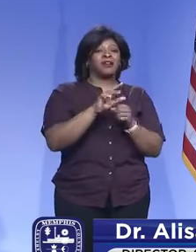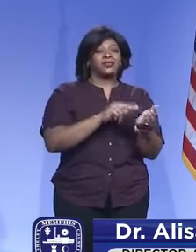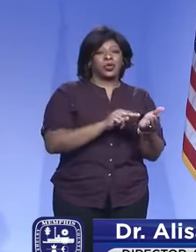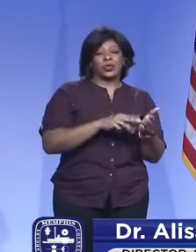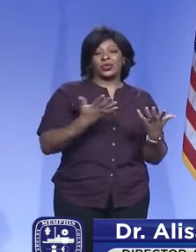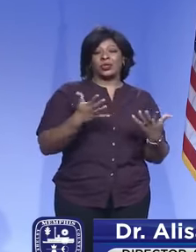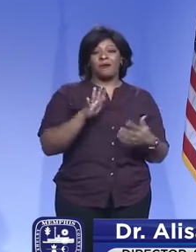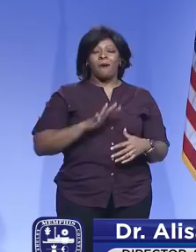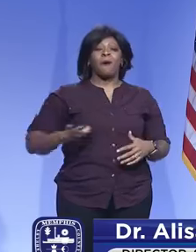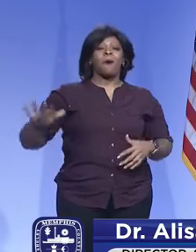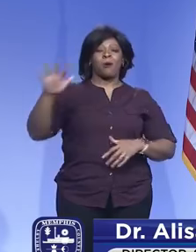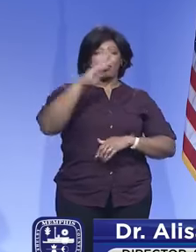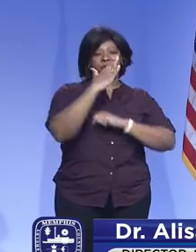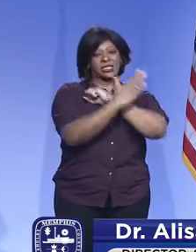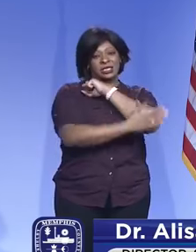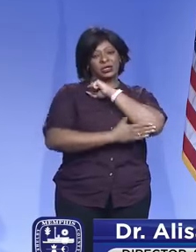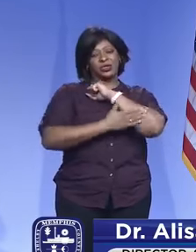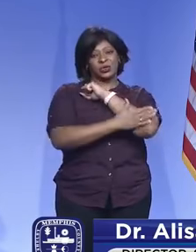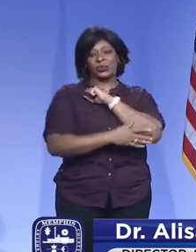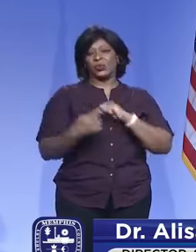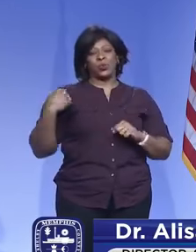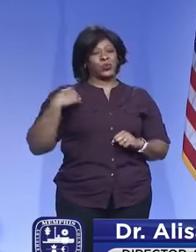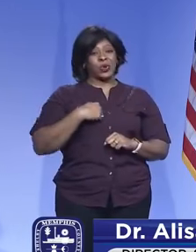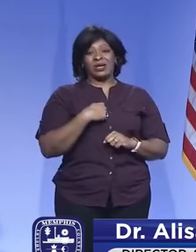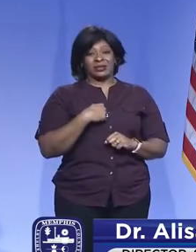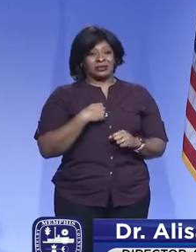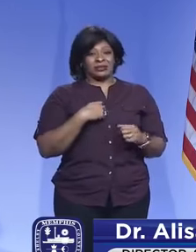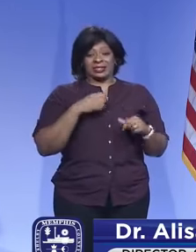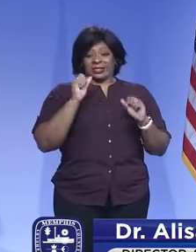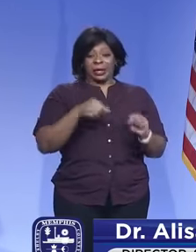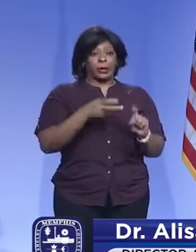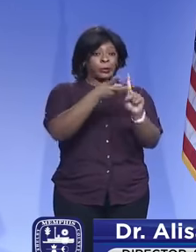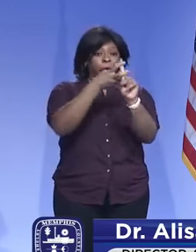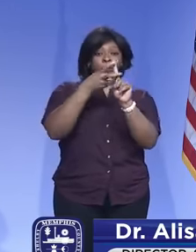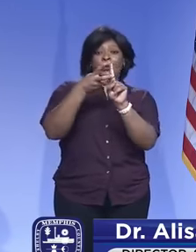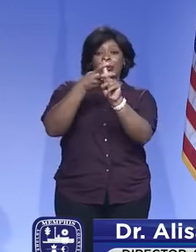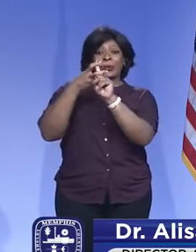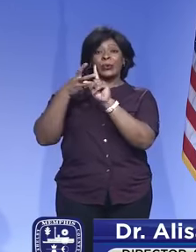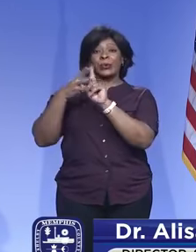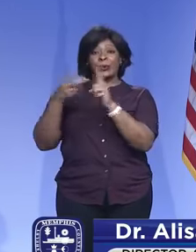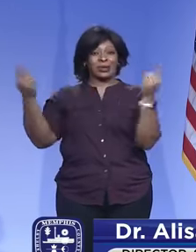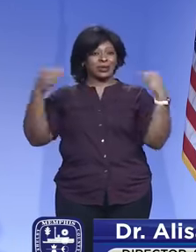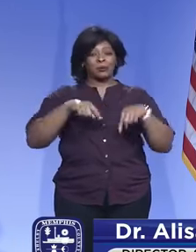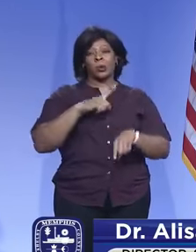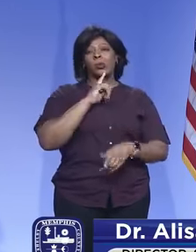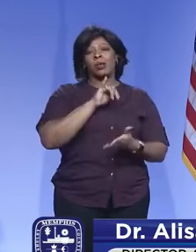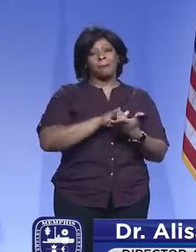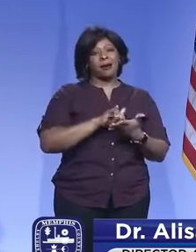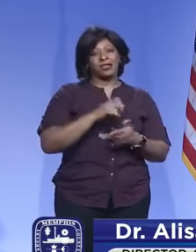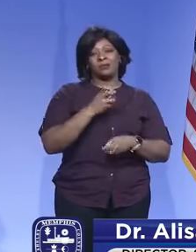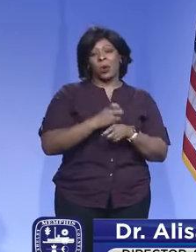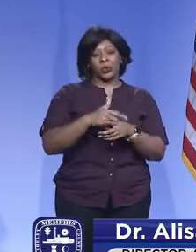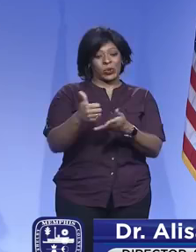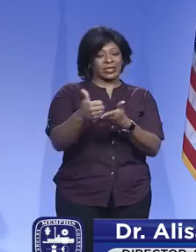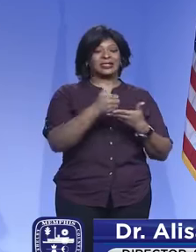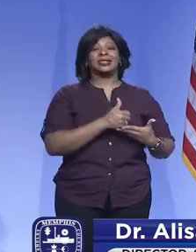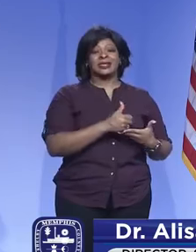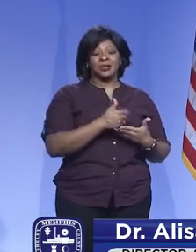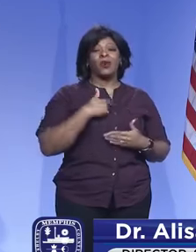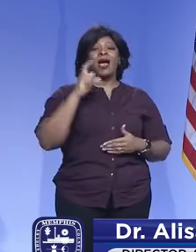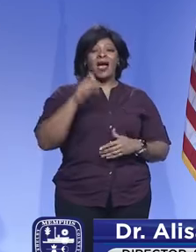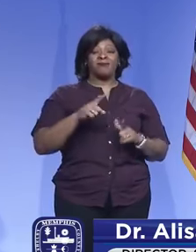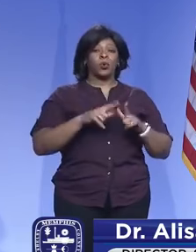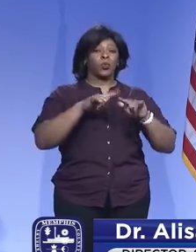nurses across the country. We are not likely to be able to recruit people to come here to be able to assist us, so we're going to